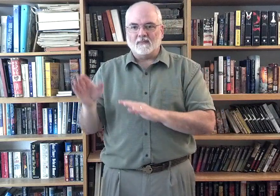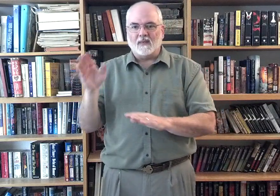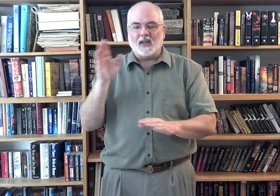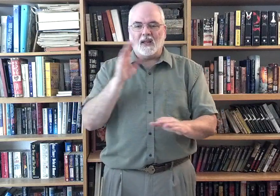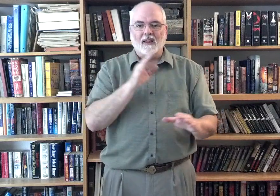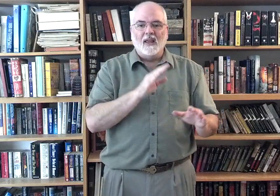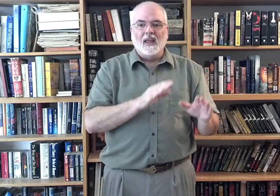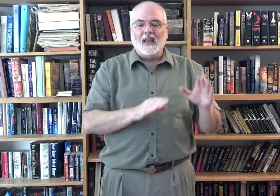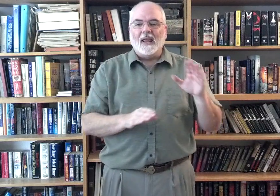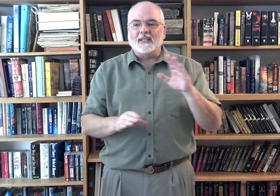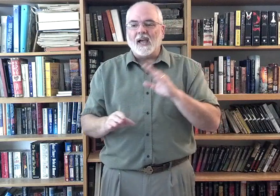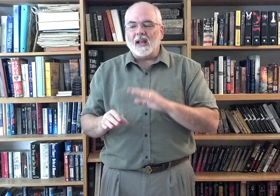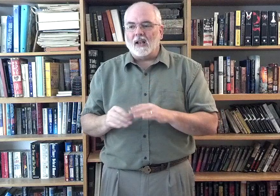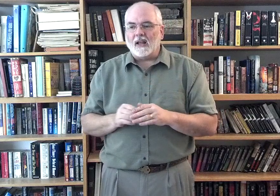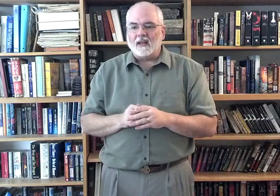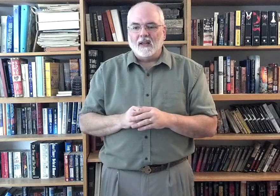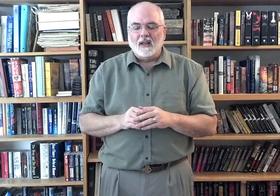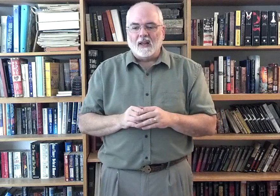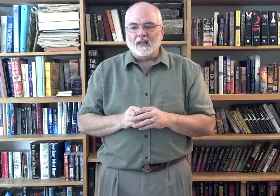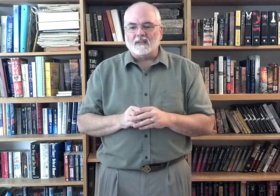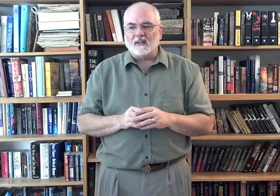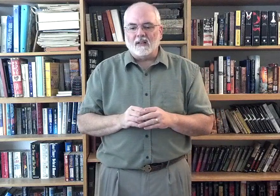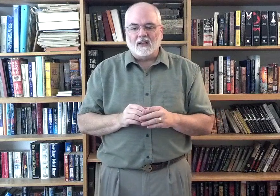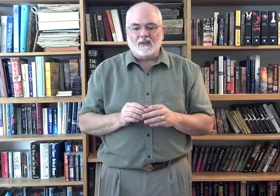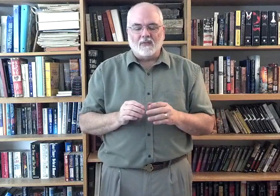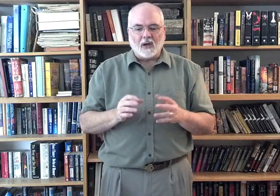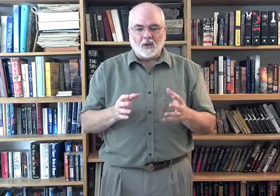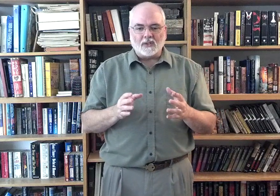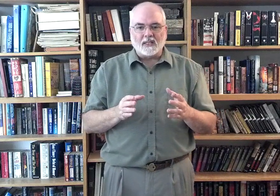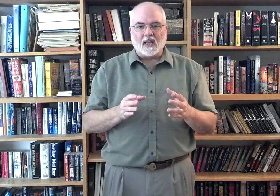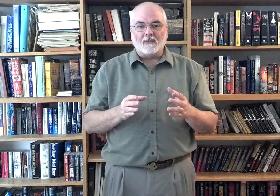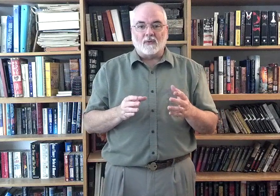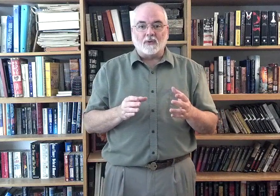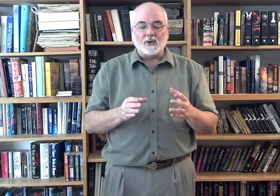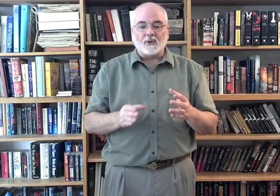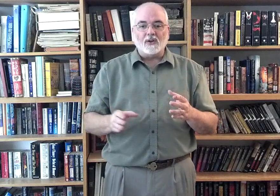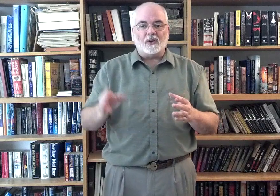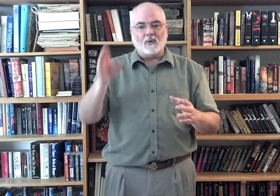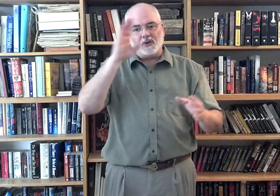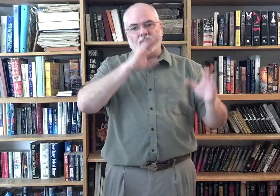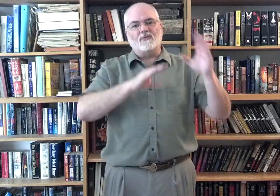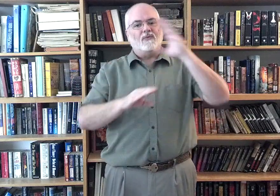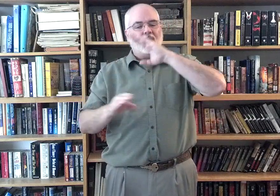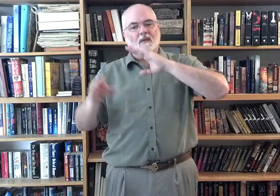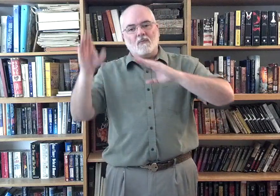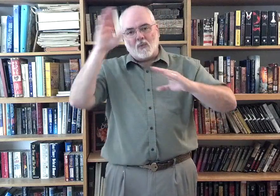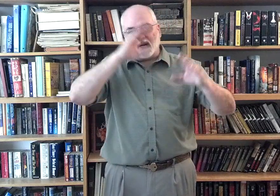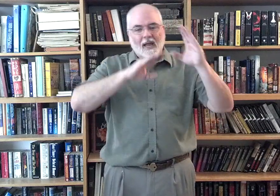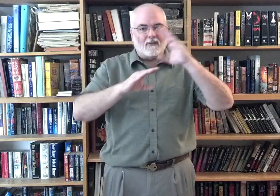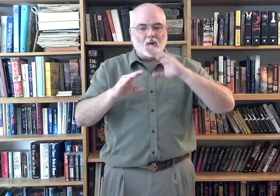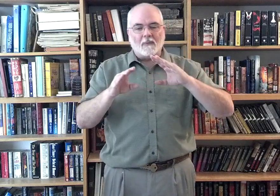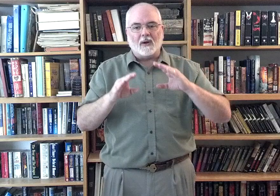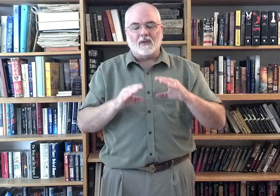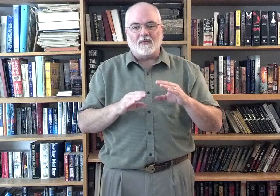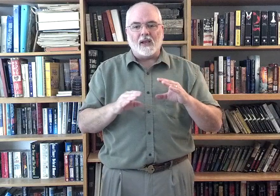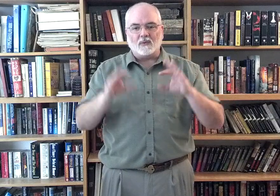Okay, it's kind of like, it's very close to the sign for frustration, which is kind of up here in the face with